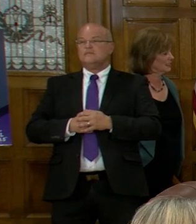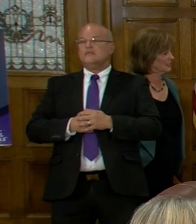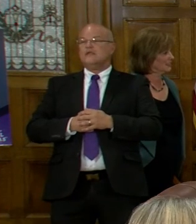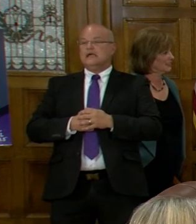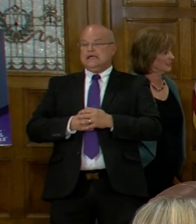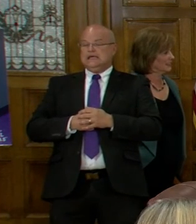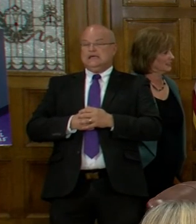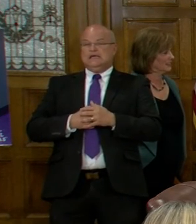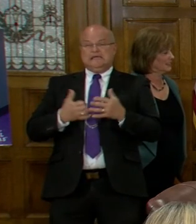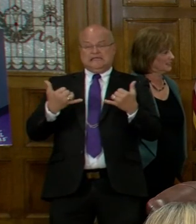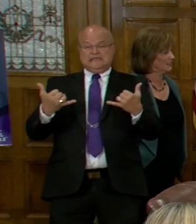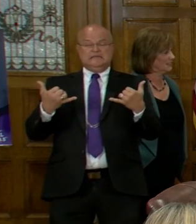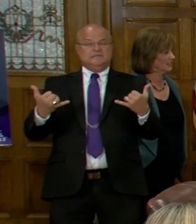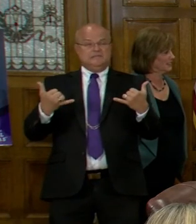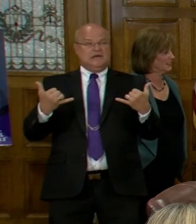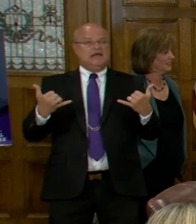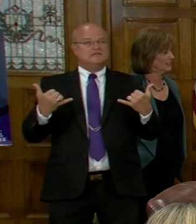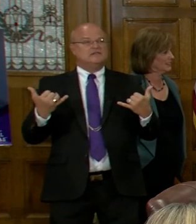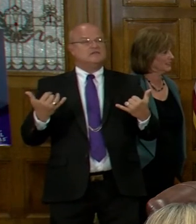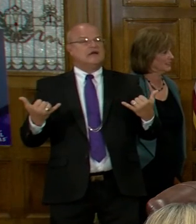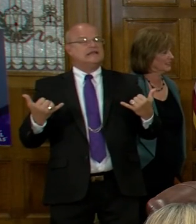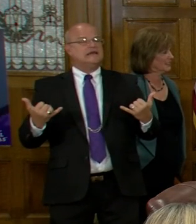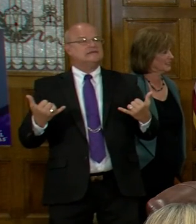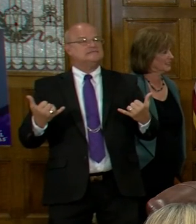So the major thing really,